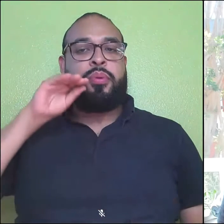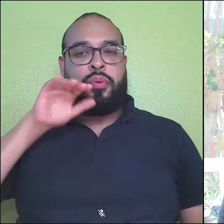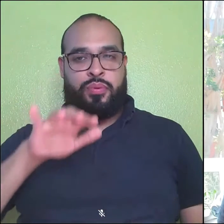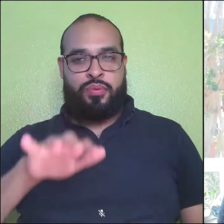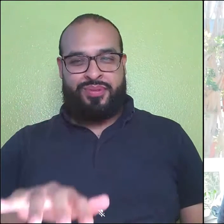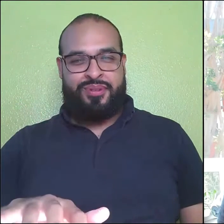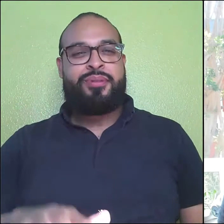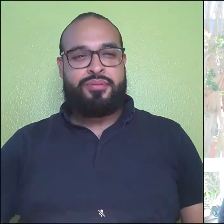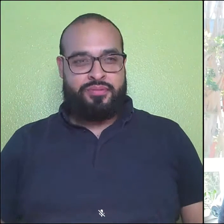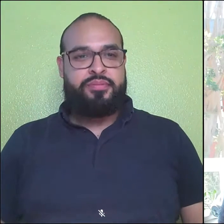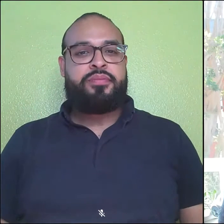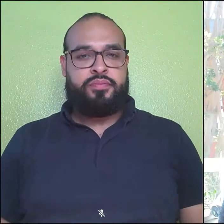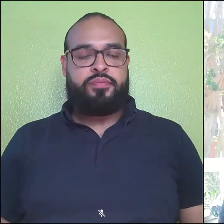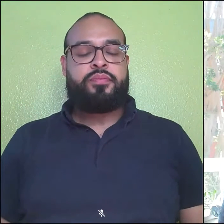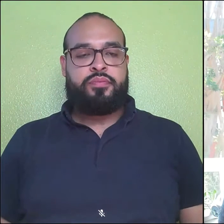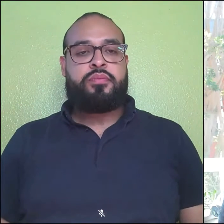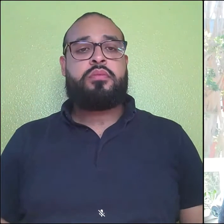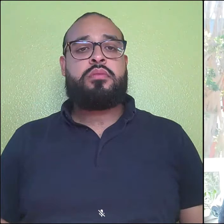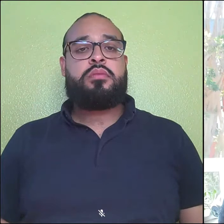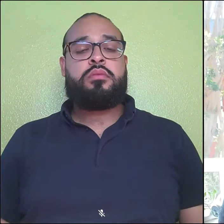And exhaling out of the mouth.